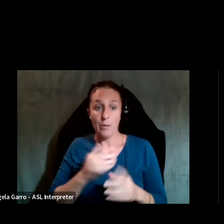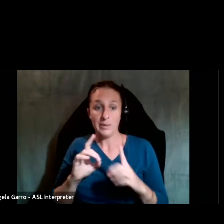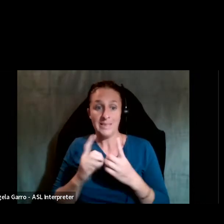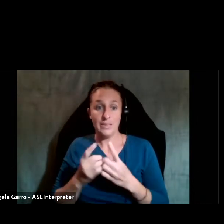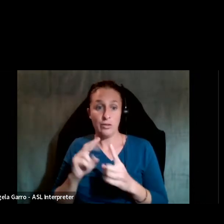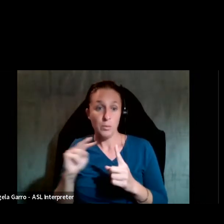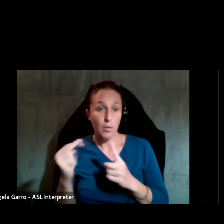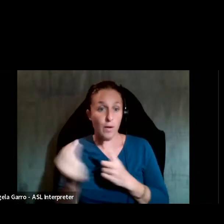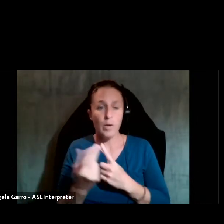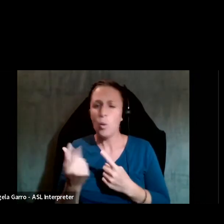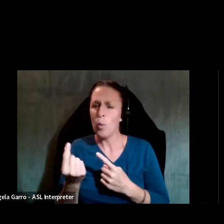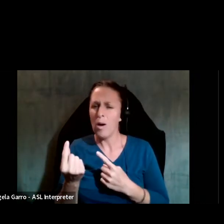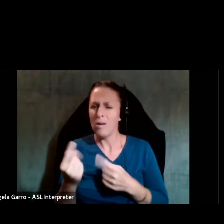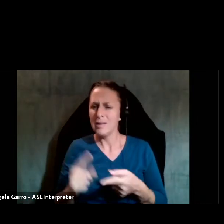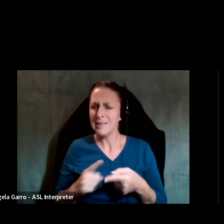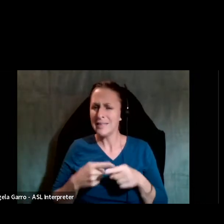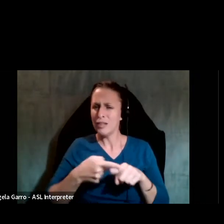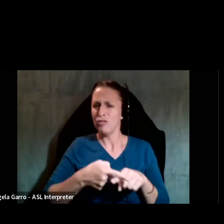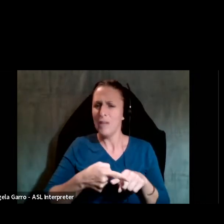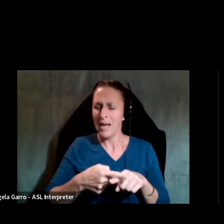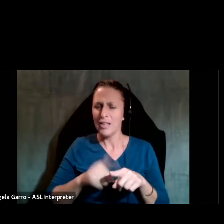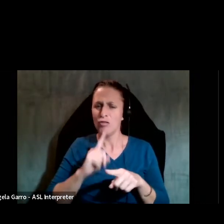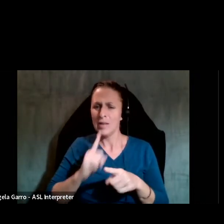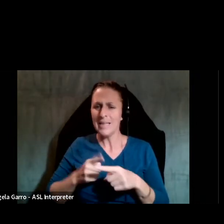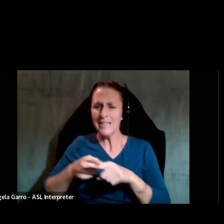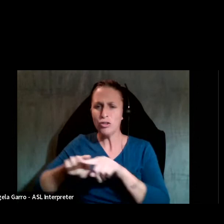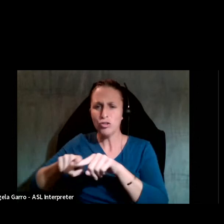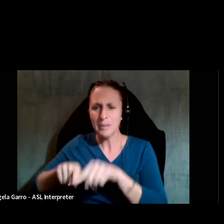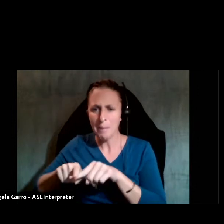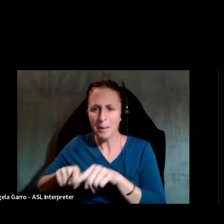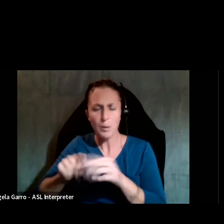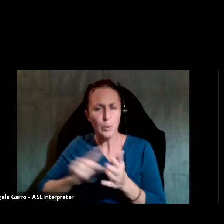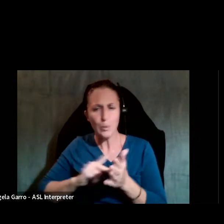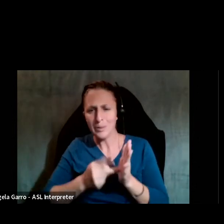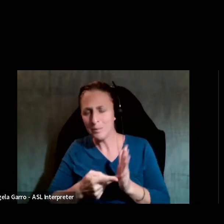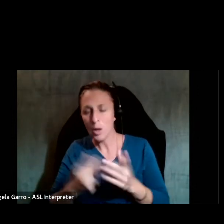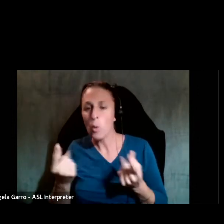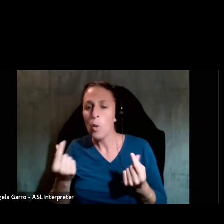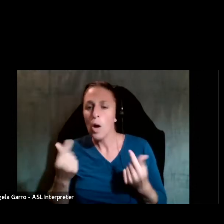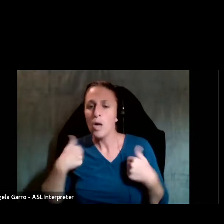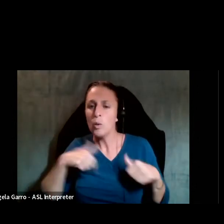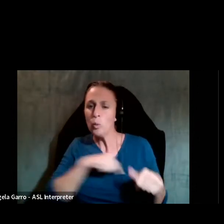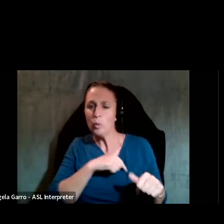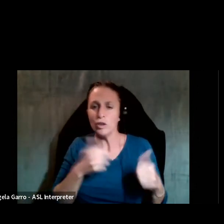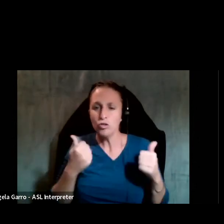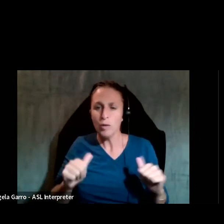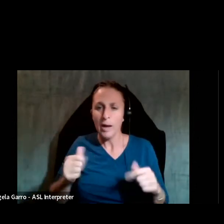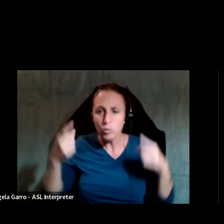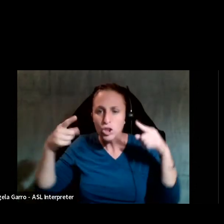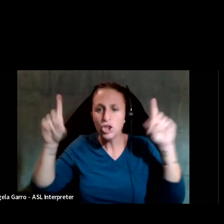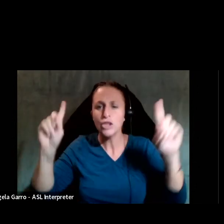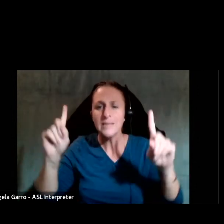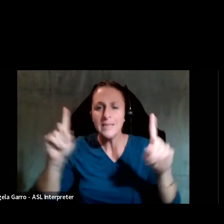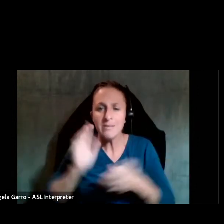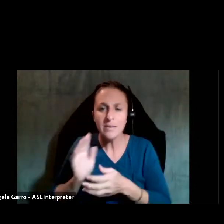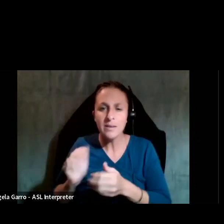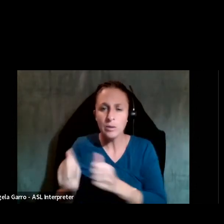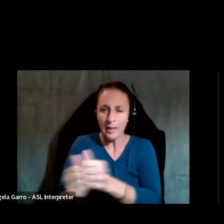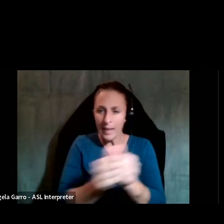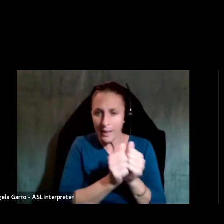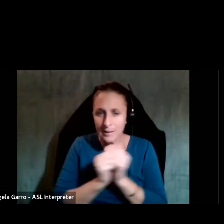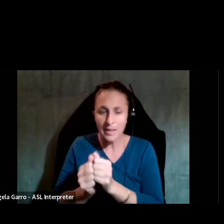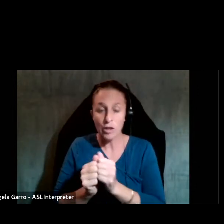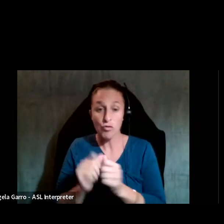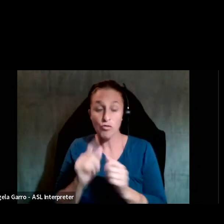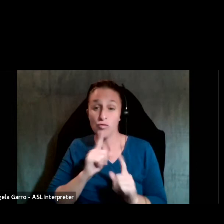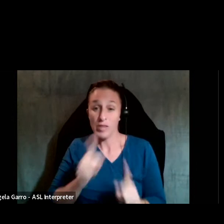does intersections and interdependability really mean? What are we trying to achieve collectively? And really coming back to that mantra